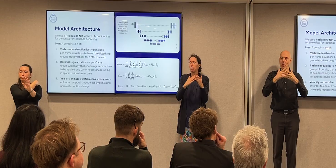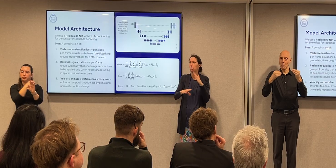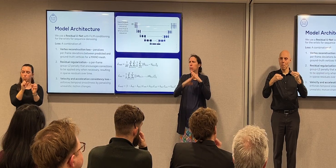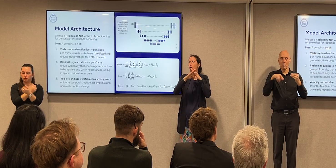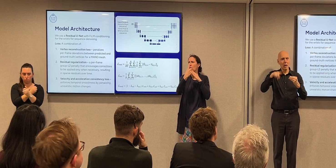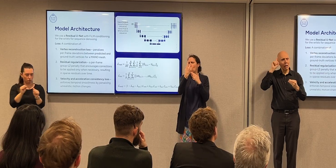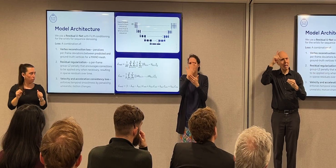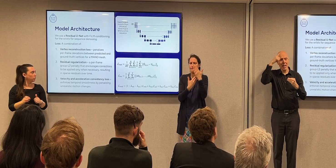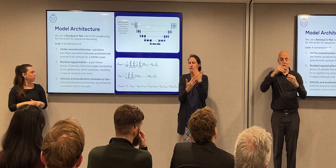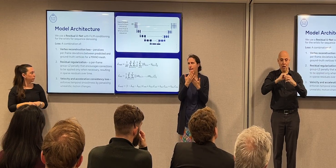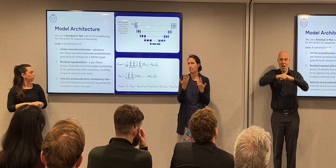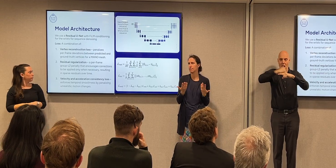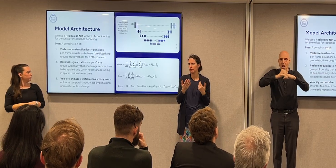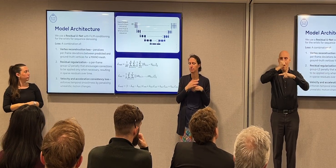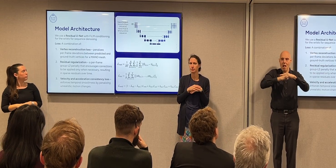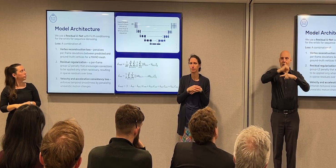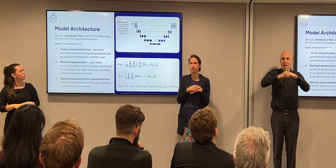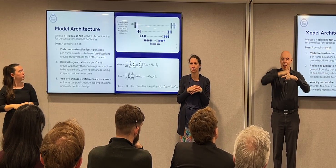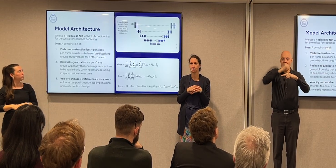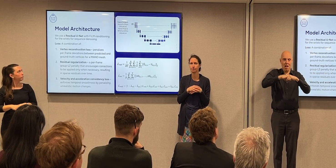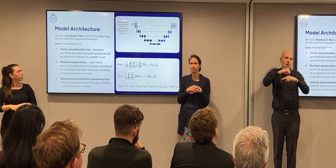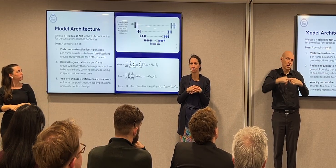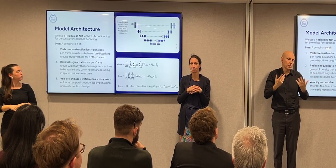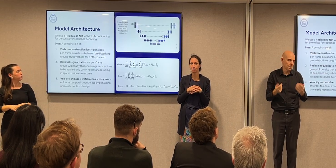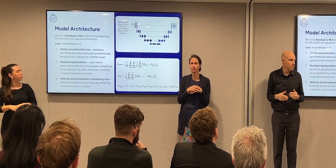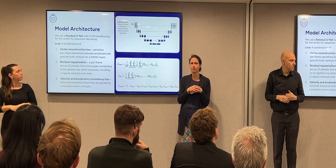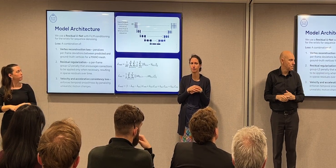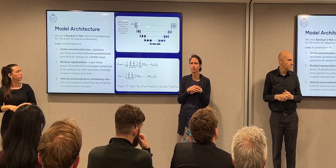And we also do some